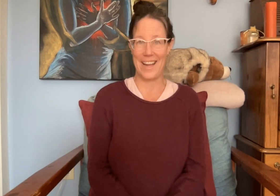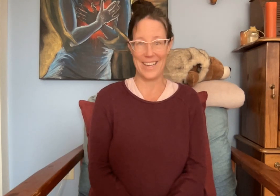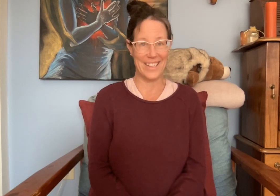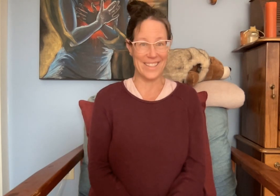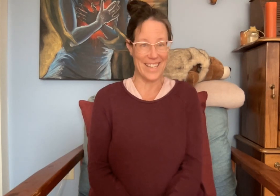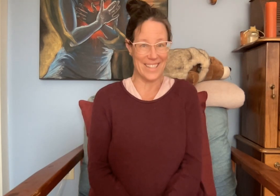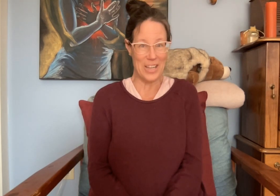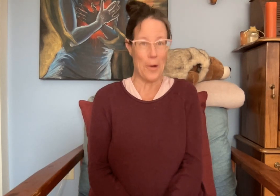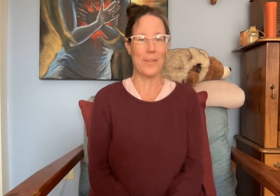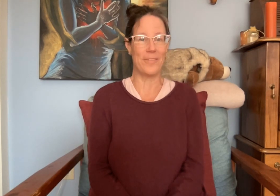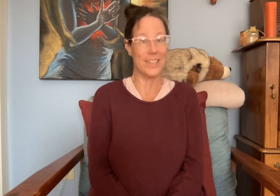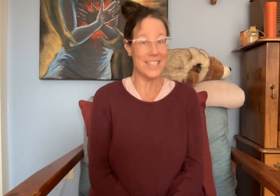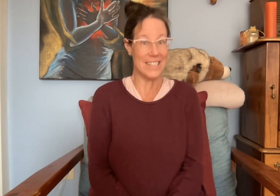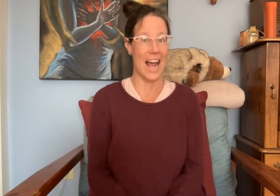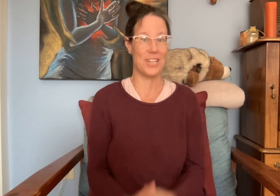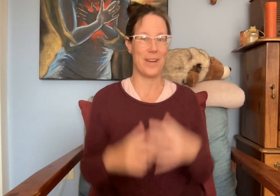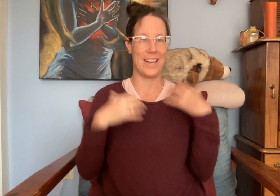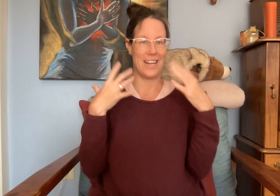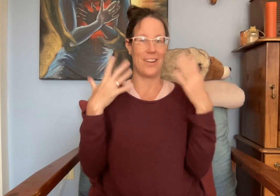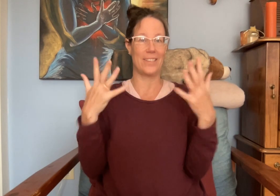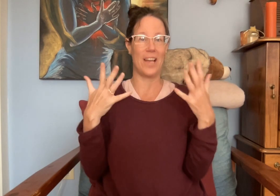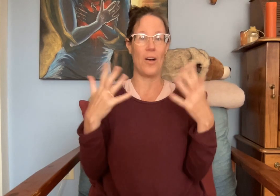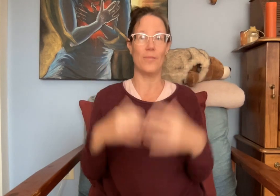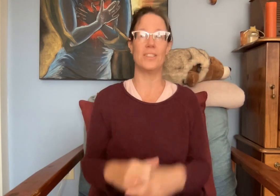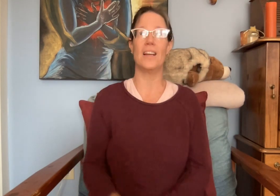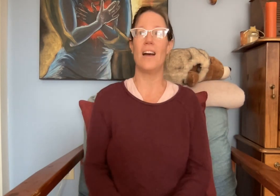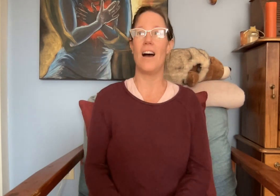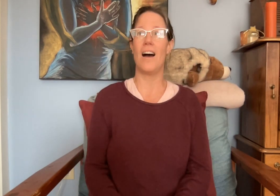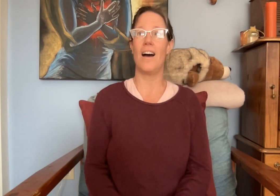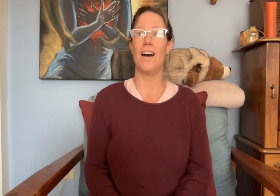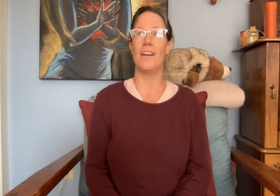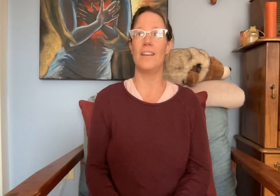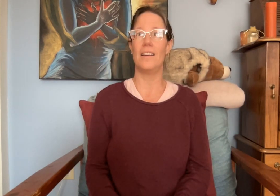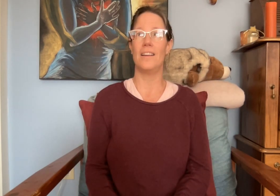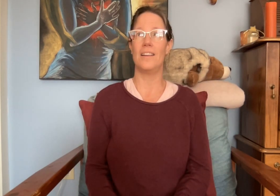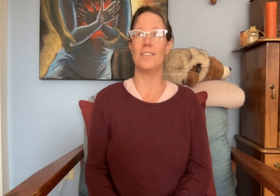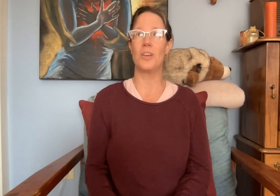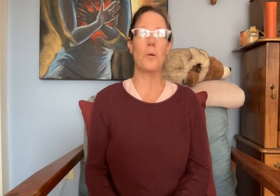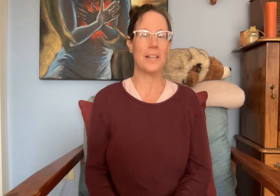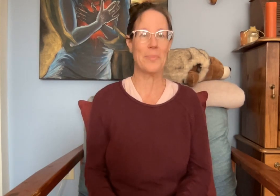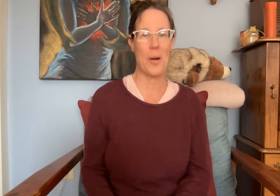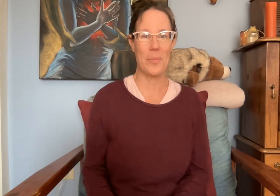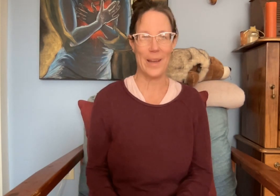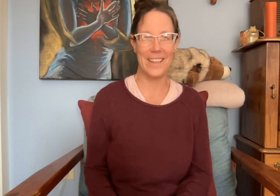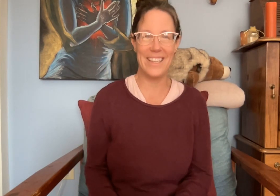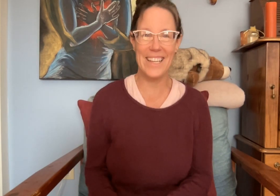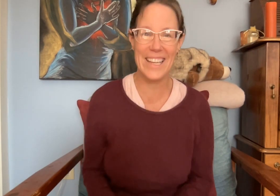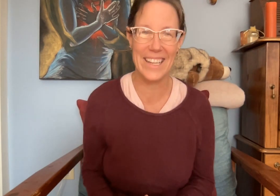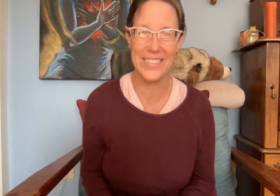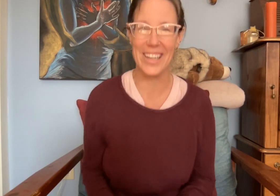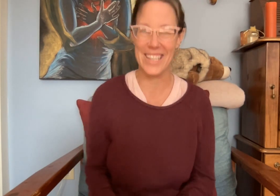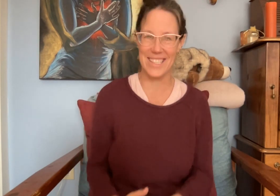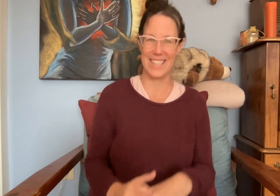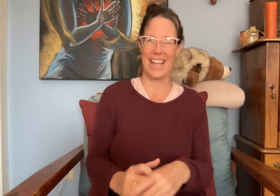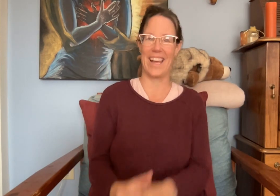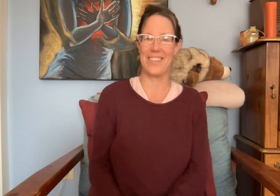exaggerated, just as a note, what feels exaggerated in ourselves is totally appropriate in American Sign Language,